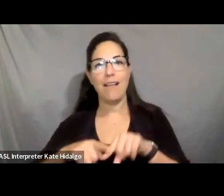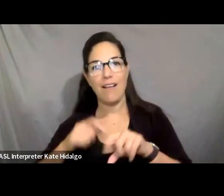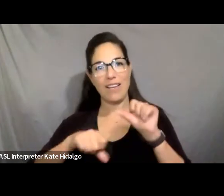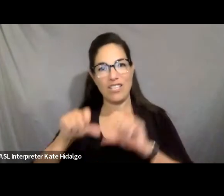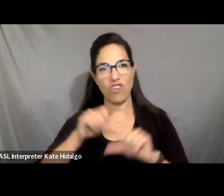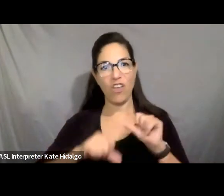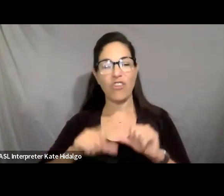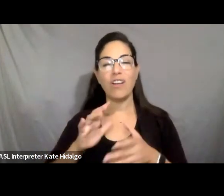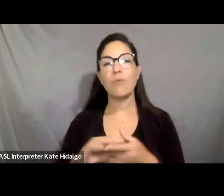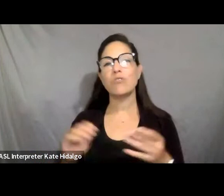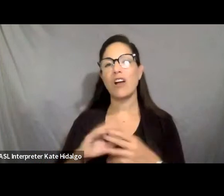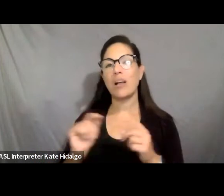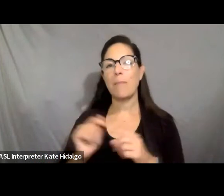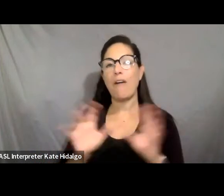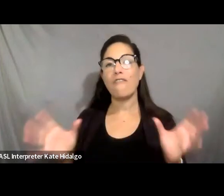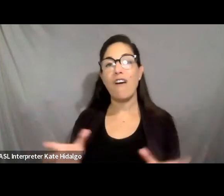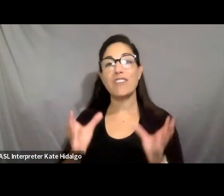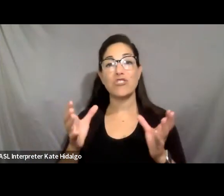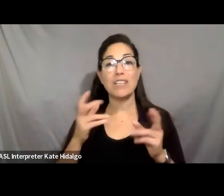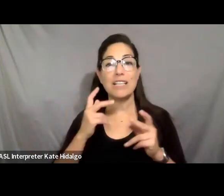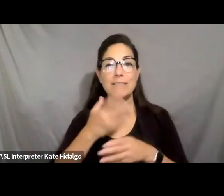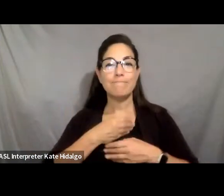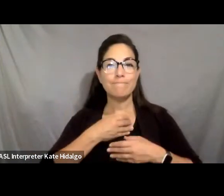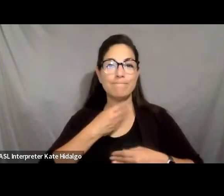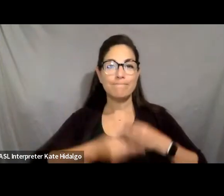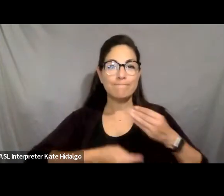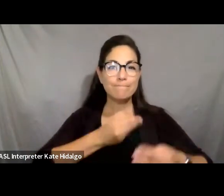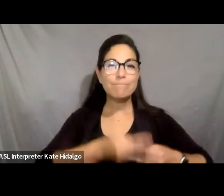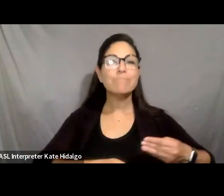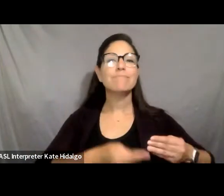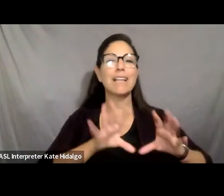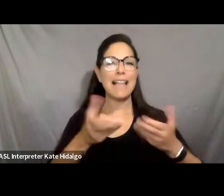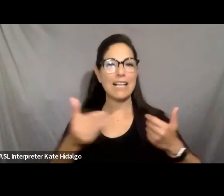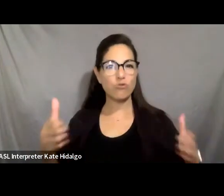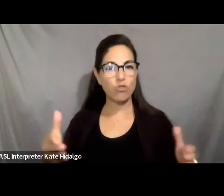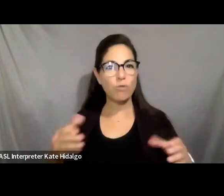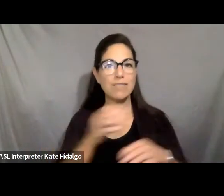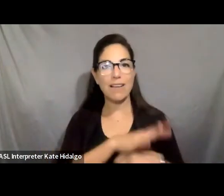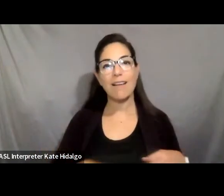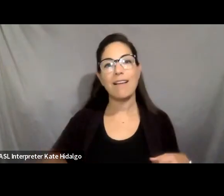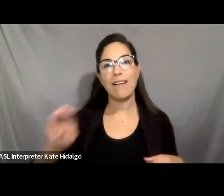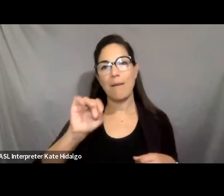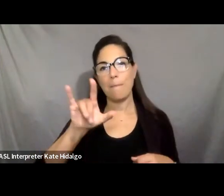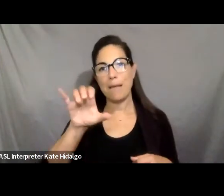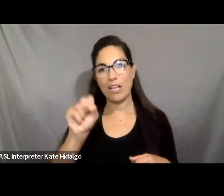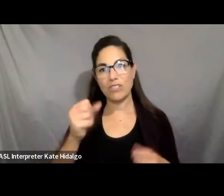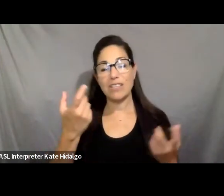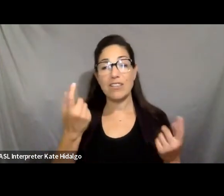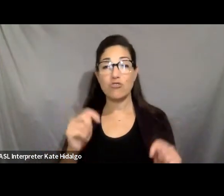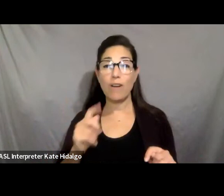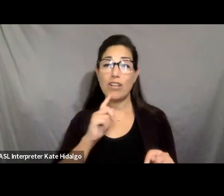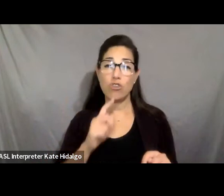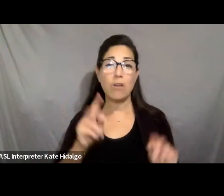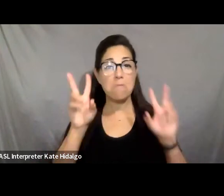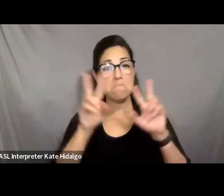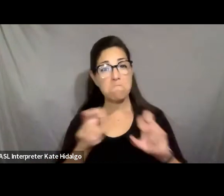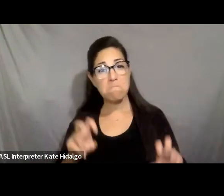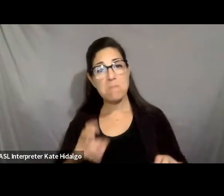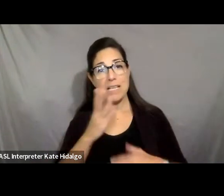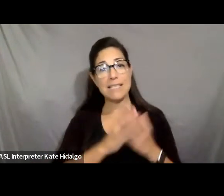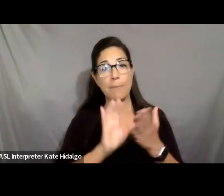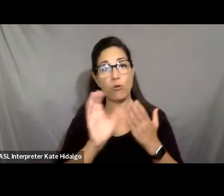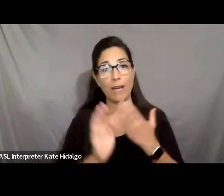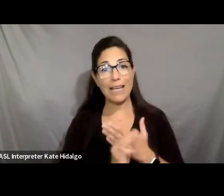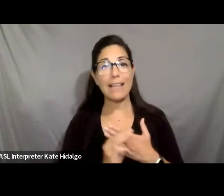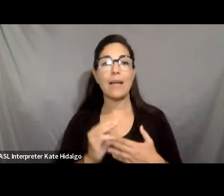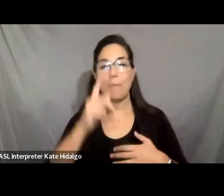about fostering humanity in our classrooms throughout Mills, and really trying to look at some of our curriculum,